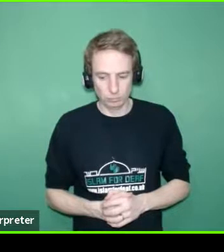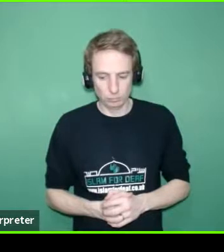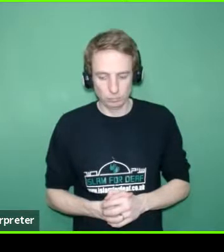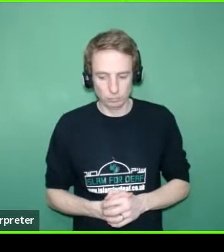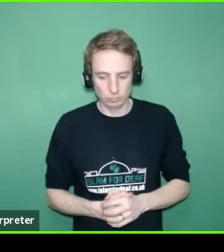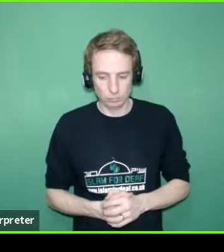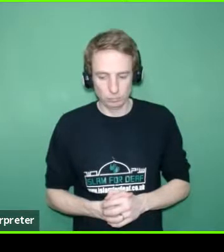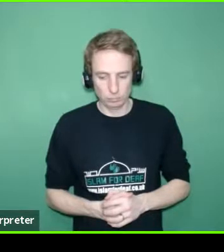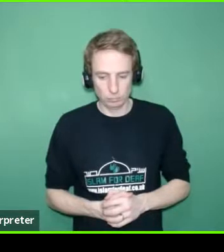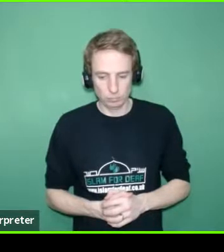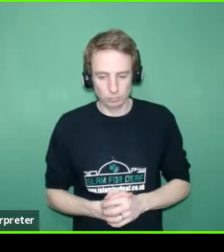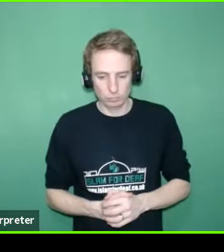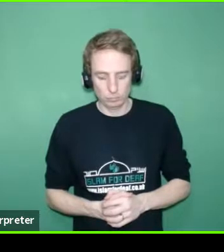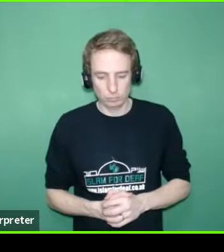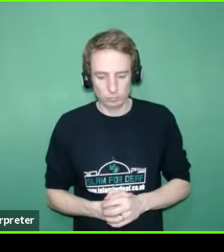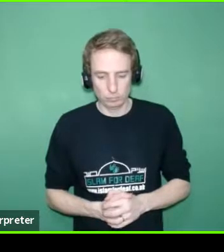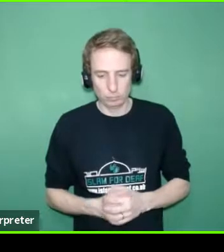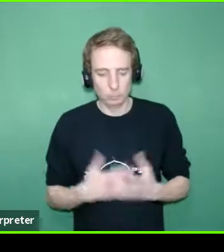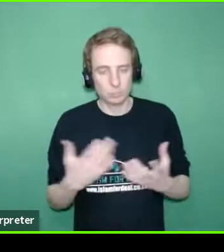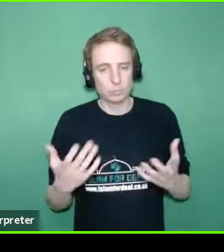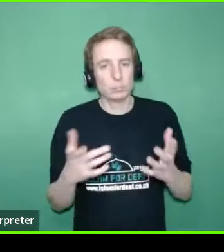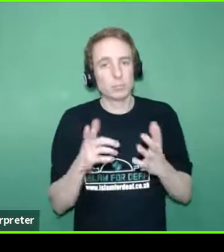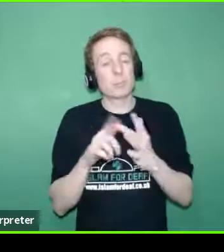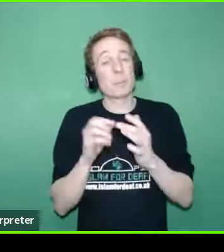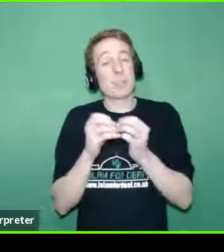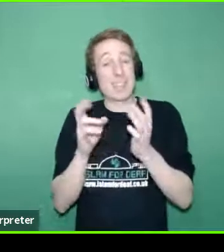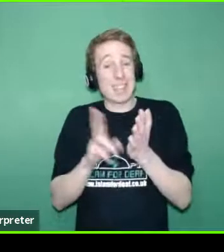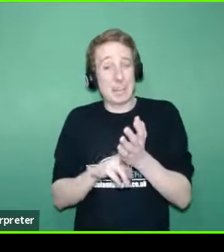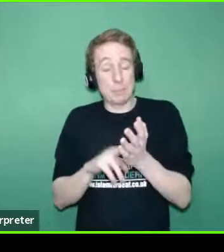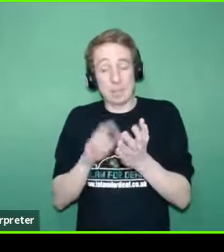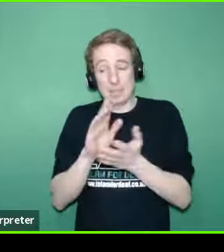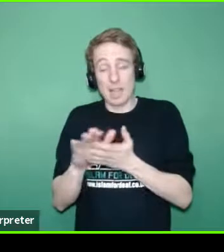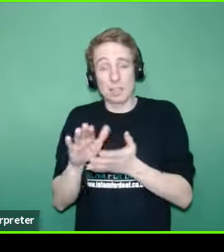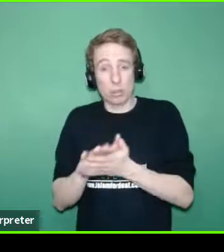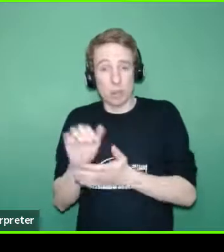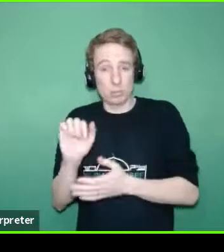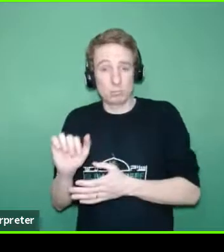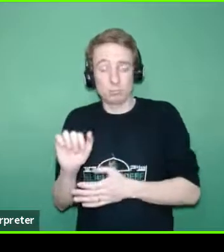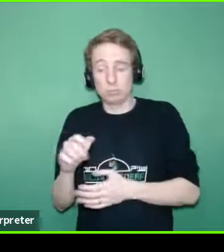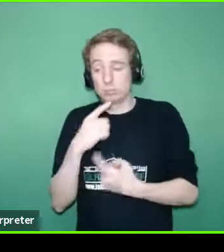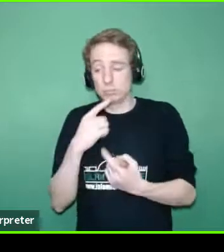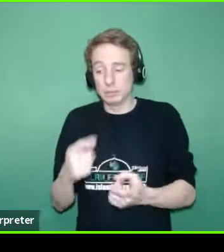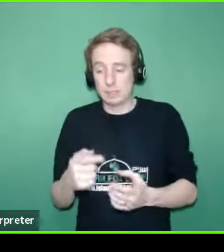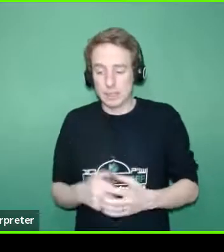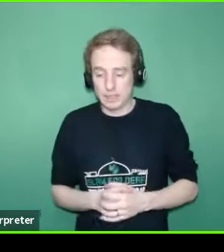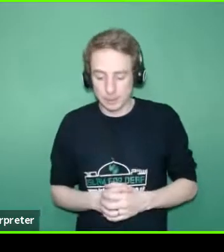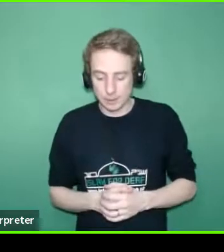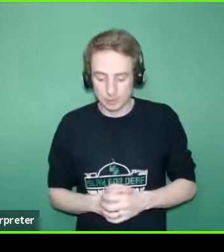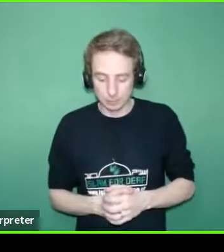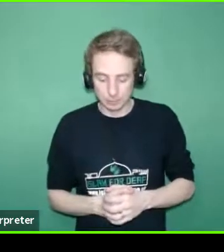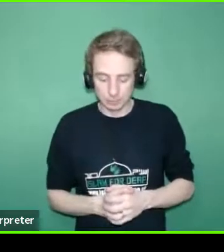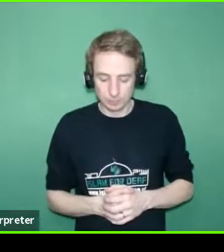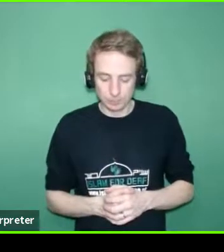And the scholar Ibn Hajar, he mentions in a book that he has, Tabiyin al-Ajab,